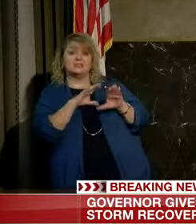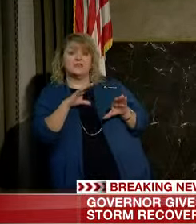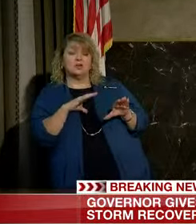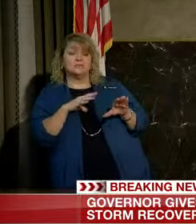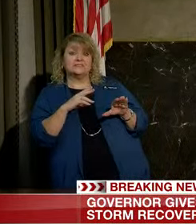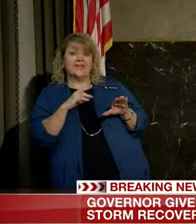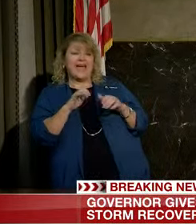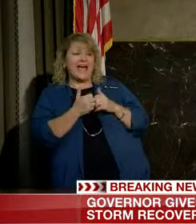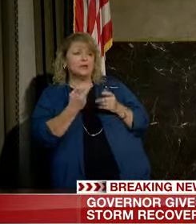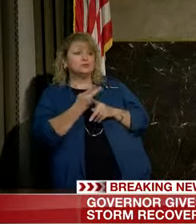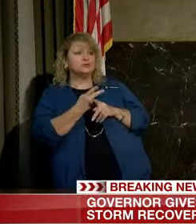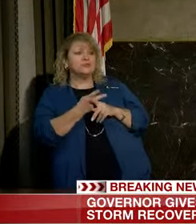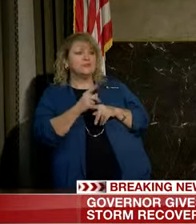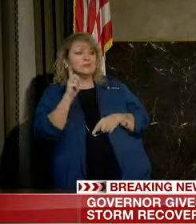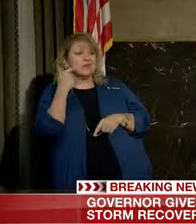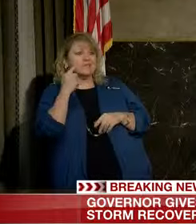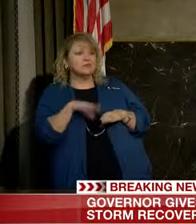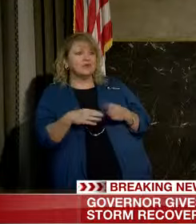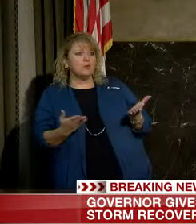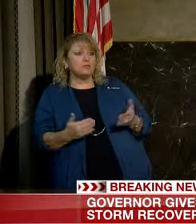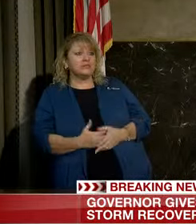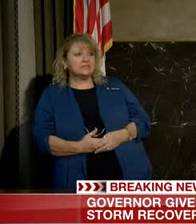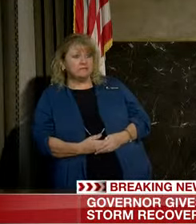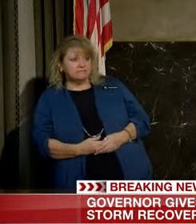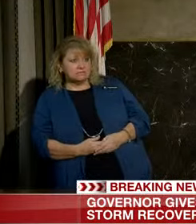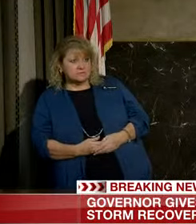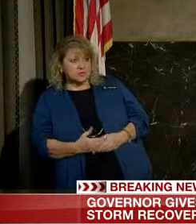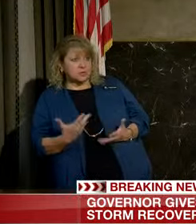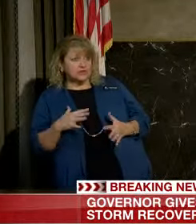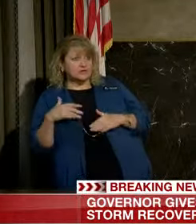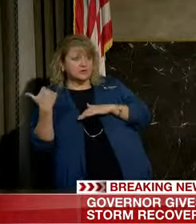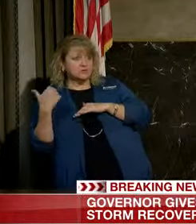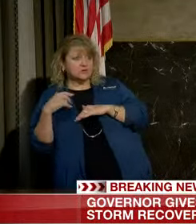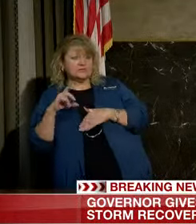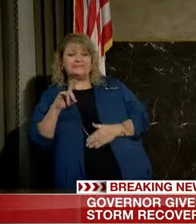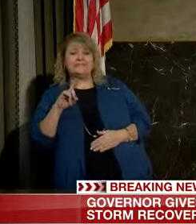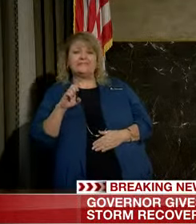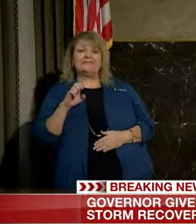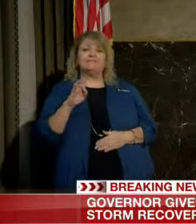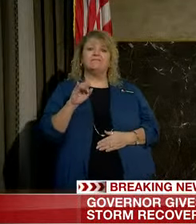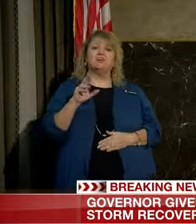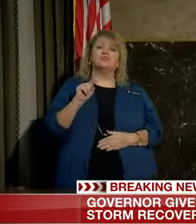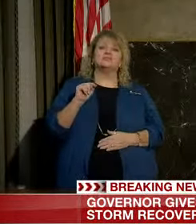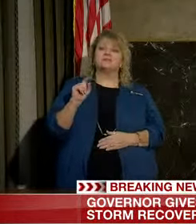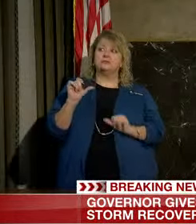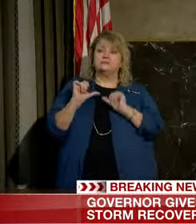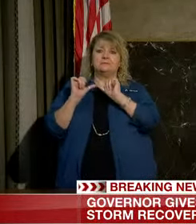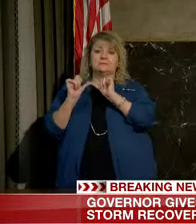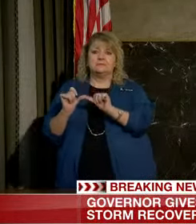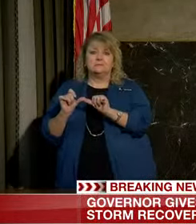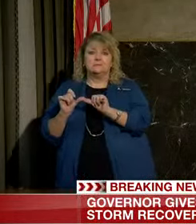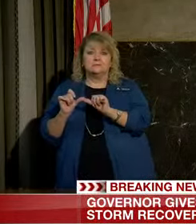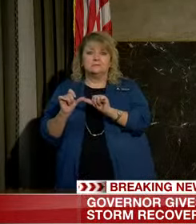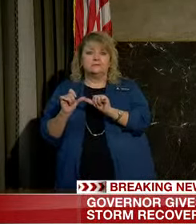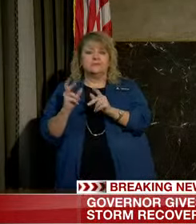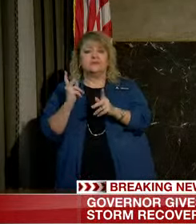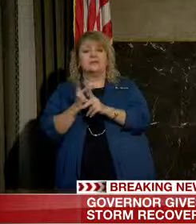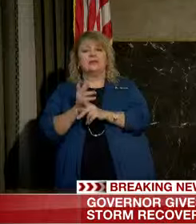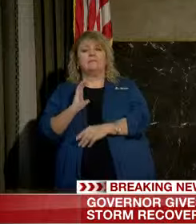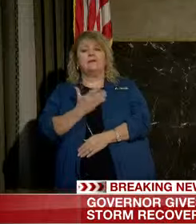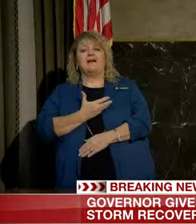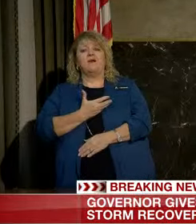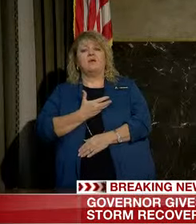government open and making sure we don't default and that we maintain our standing in the world when it comes to the full